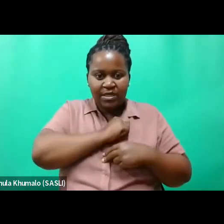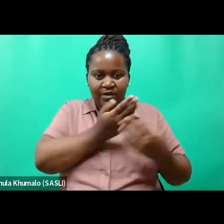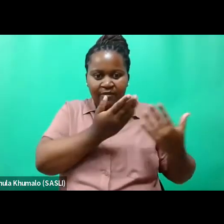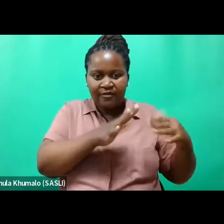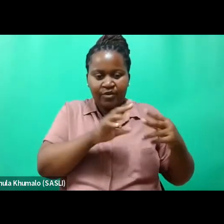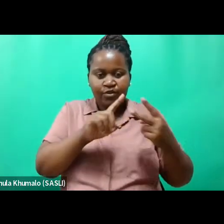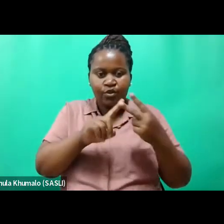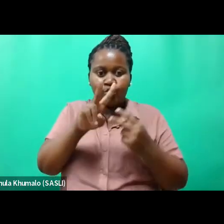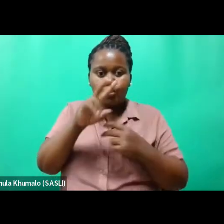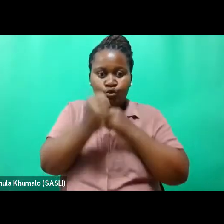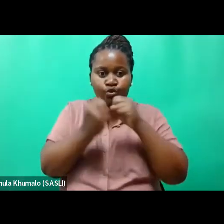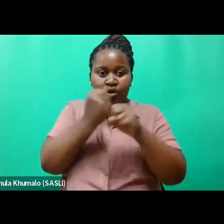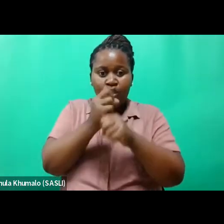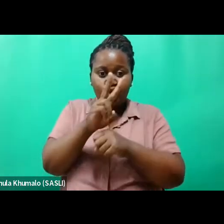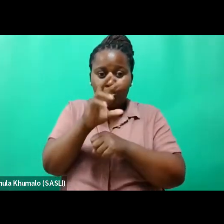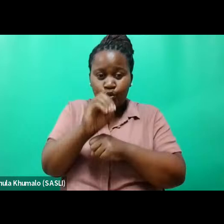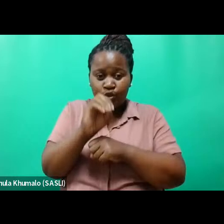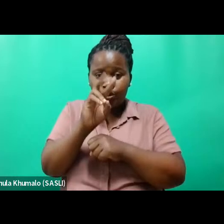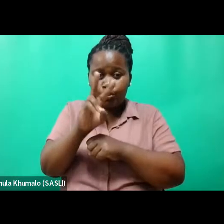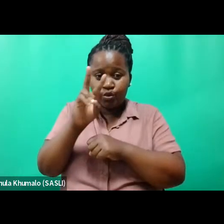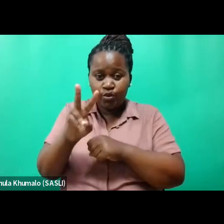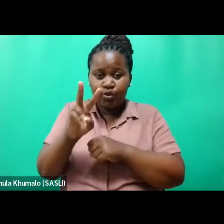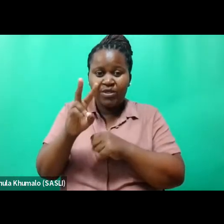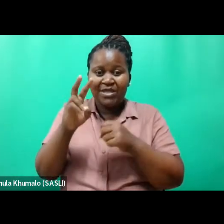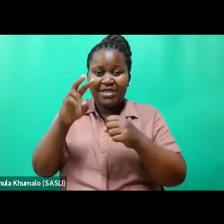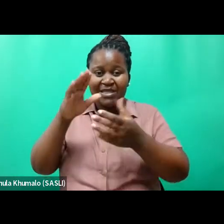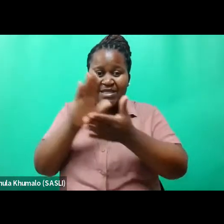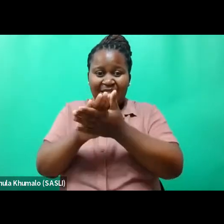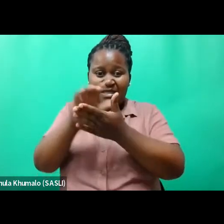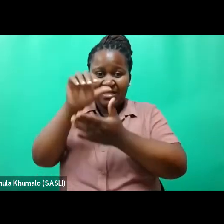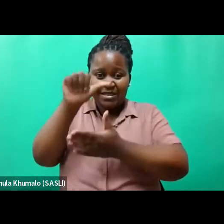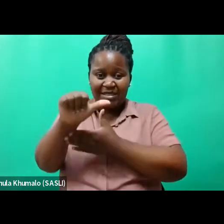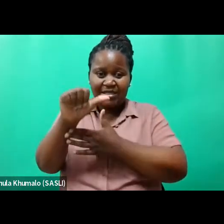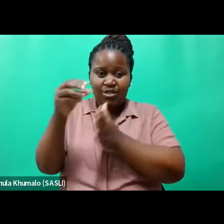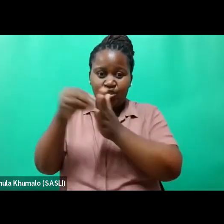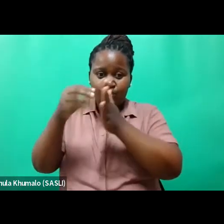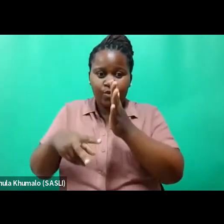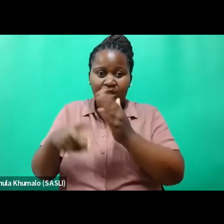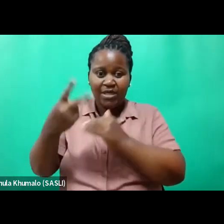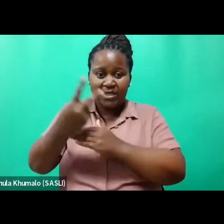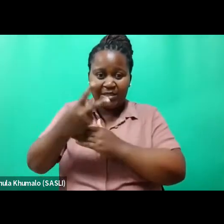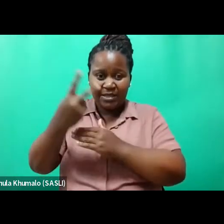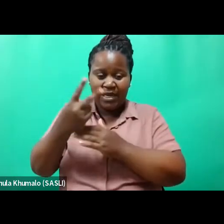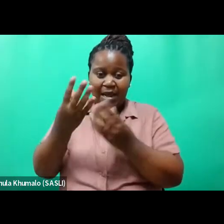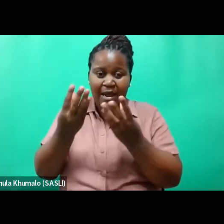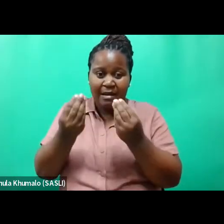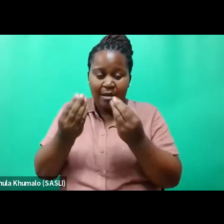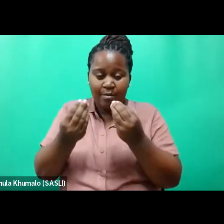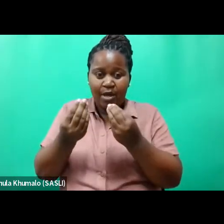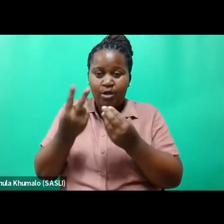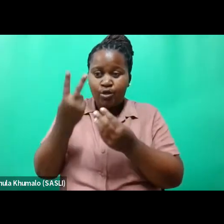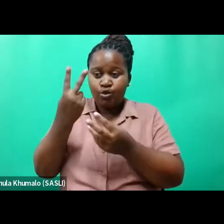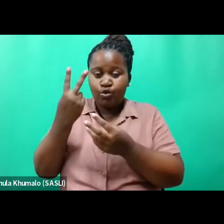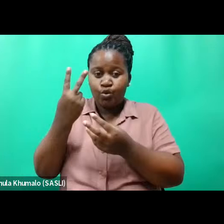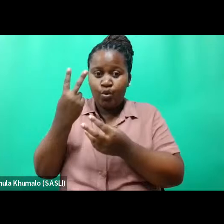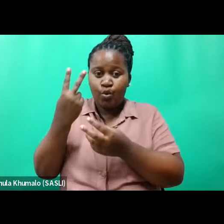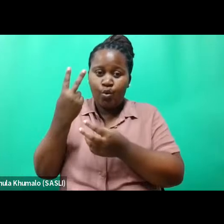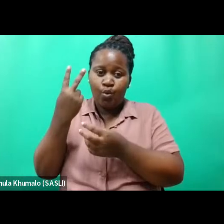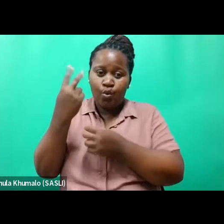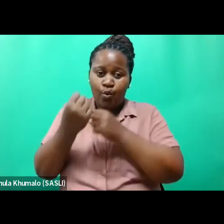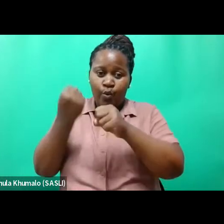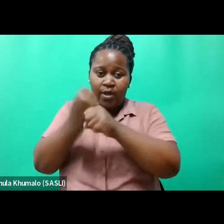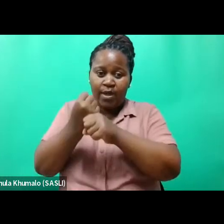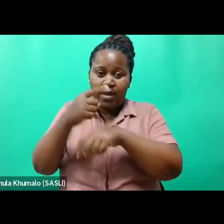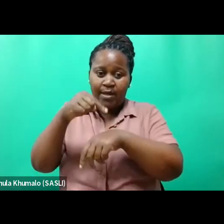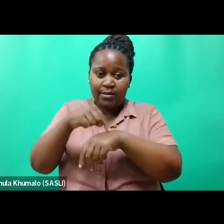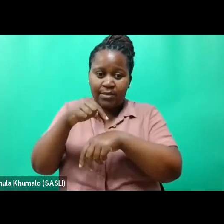2022, we currently have 16. We've doubled the number in the last 2-year period, making the